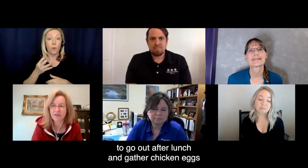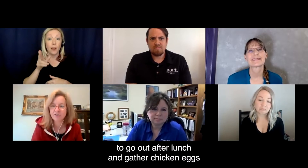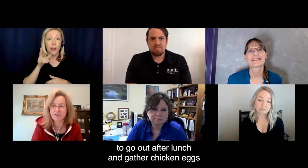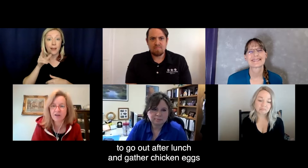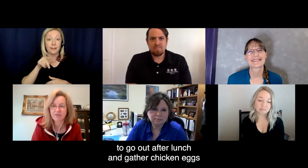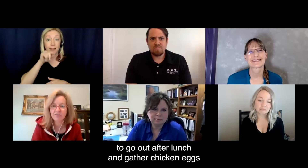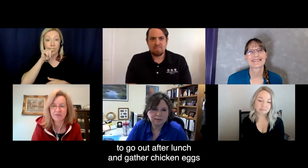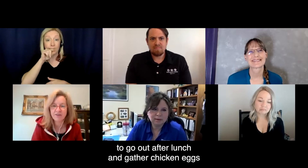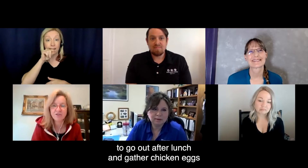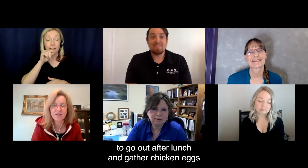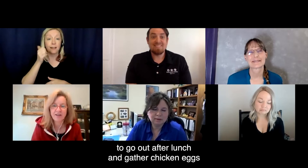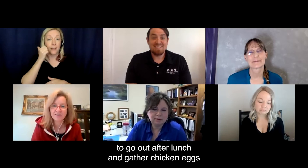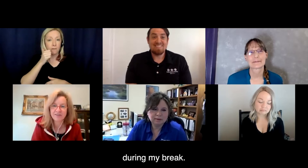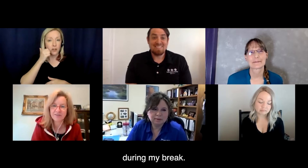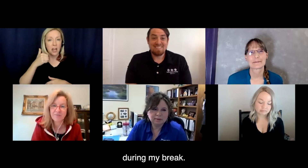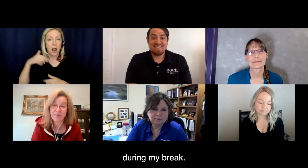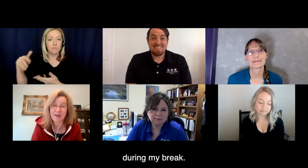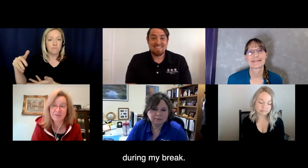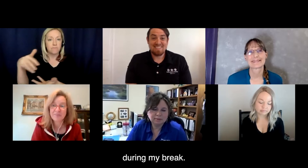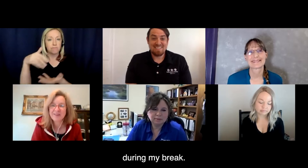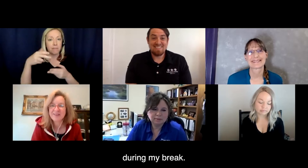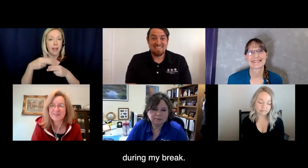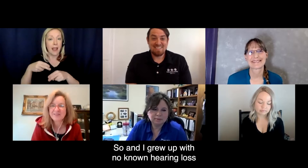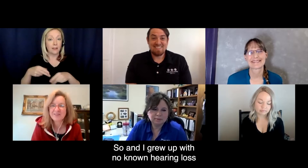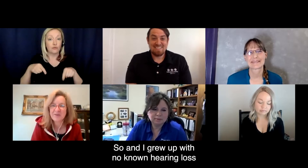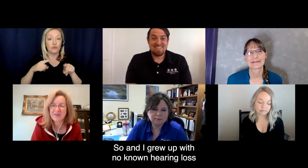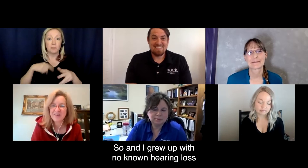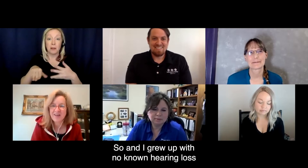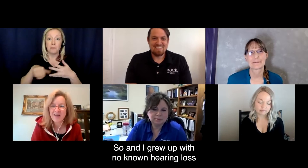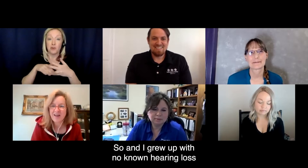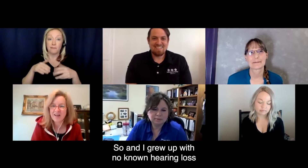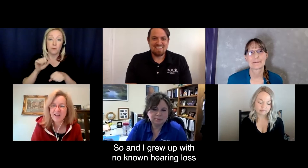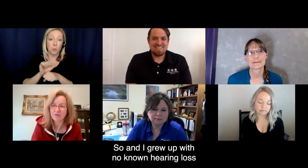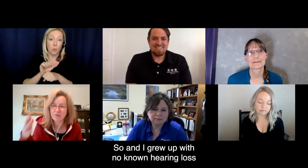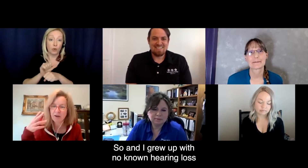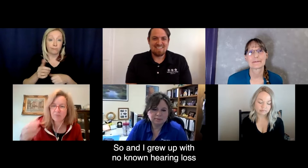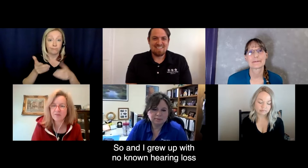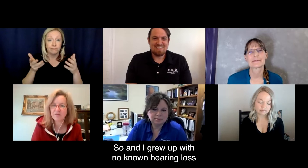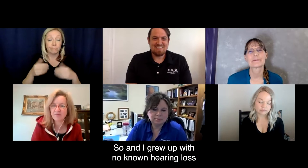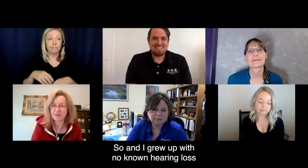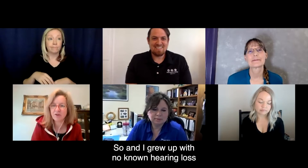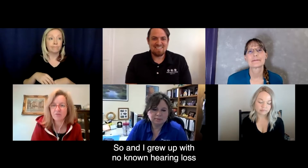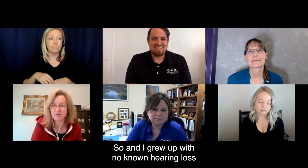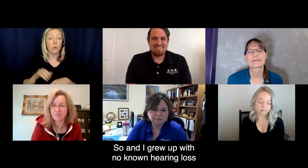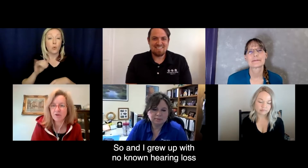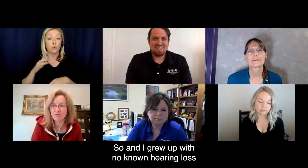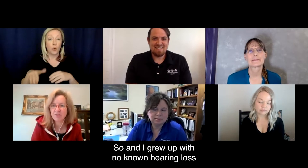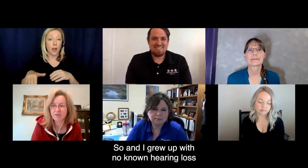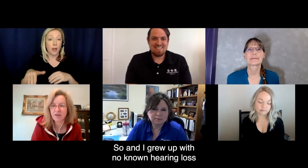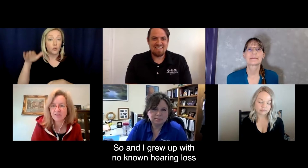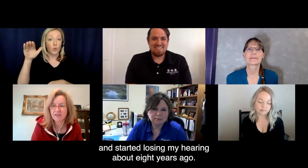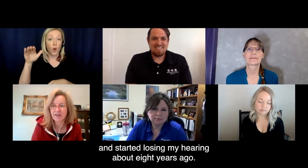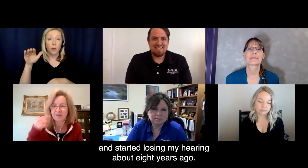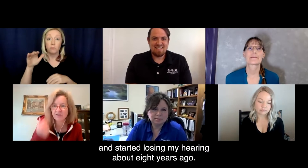after lunch and gather chicken eggs during my break. So, and I grew up with no known